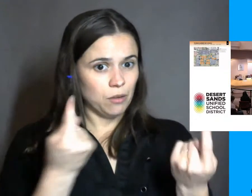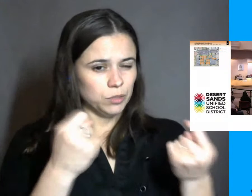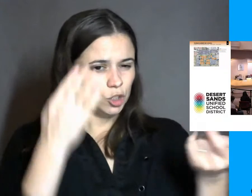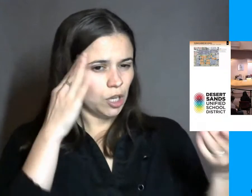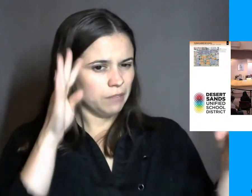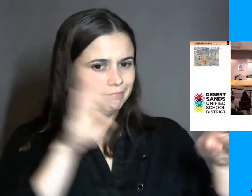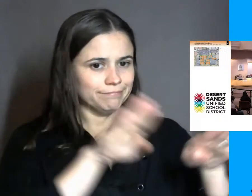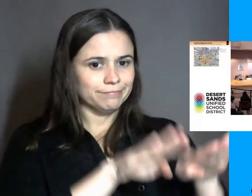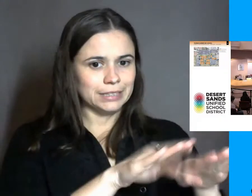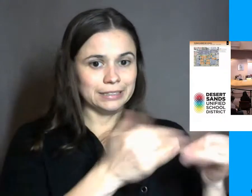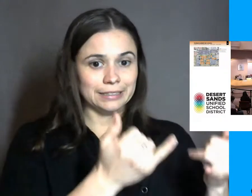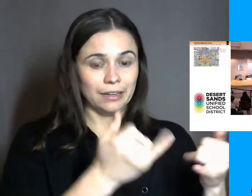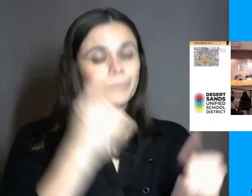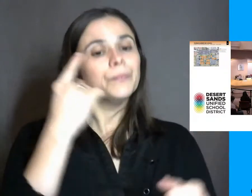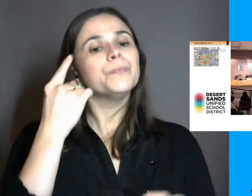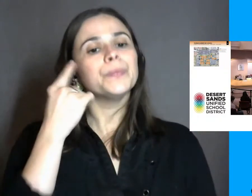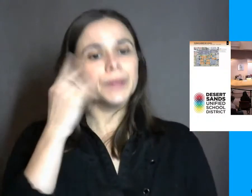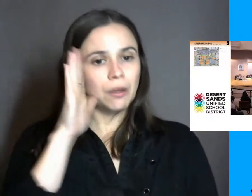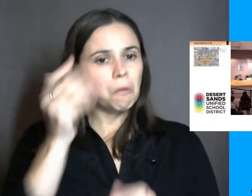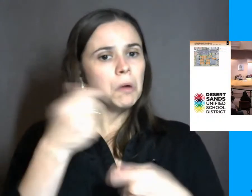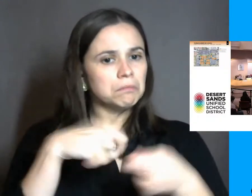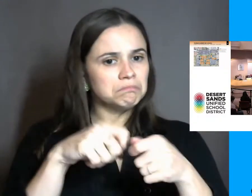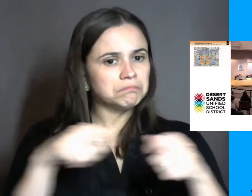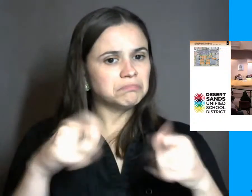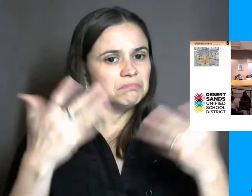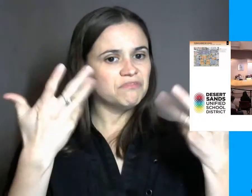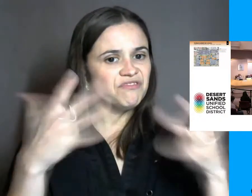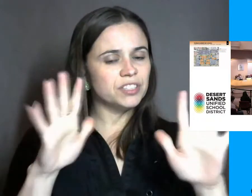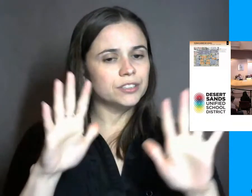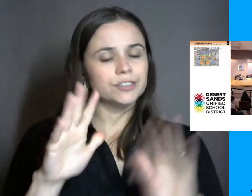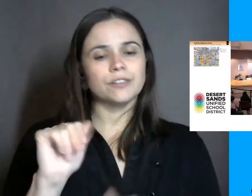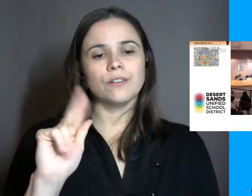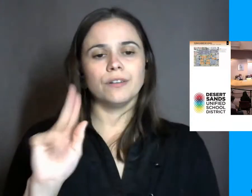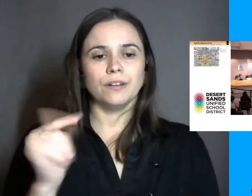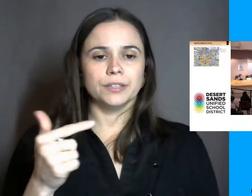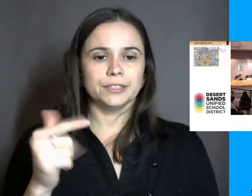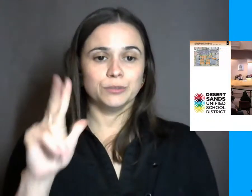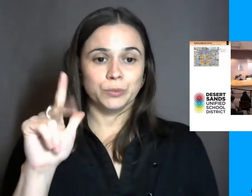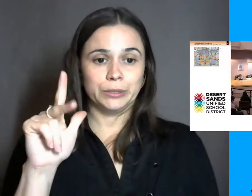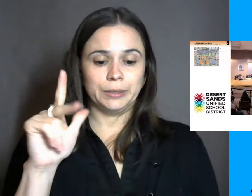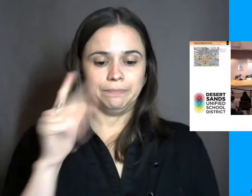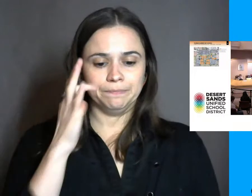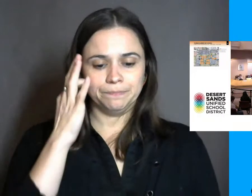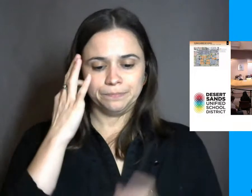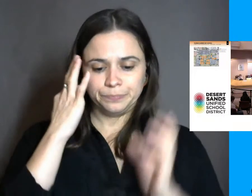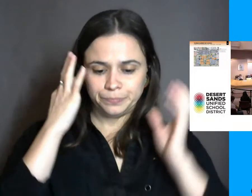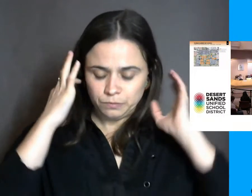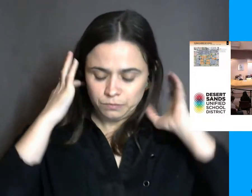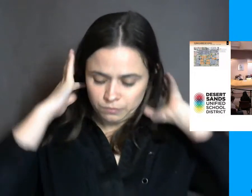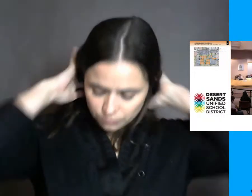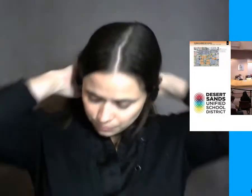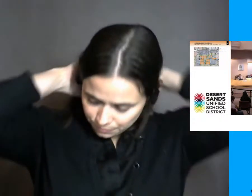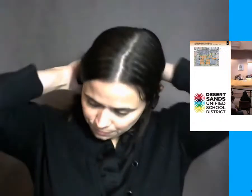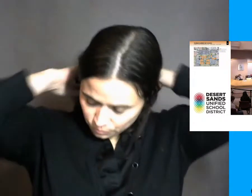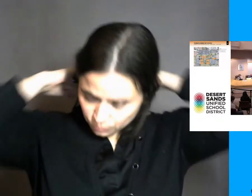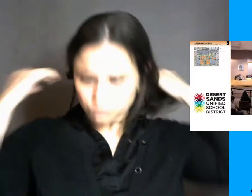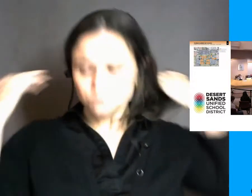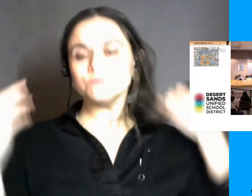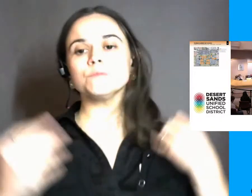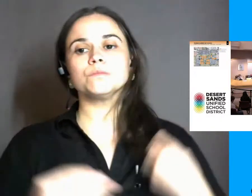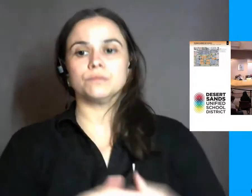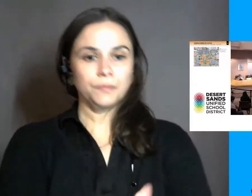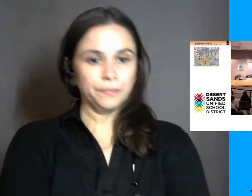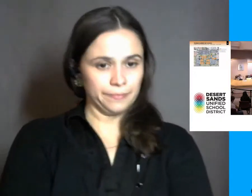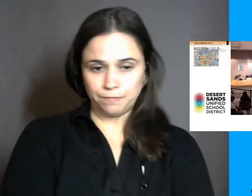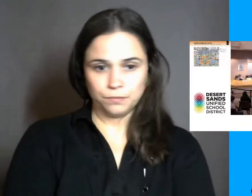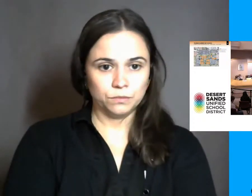in August of 2023. And as you can see, this campus is going to, we're going to take the two administration buildings, which used to be